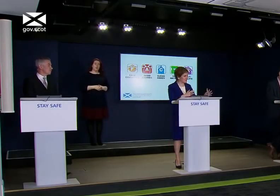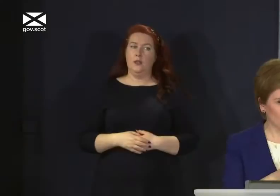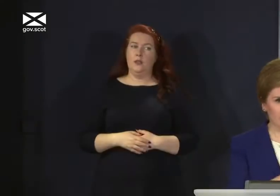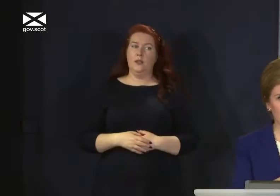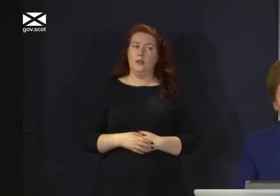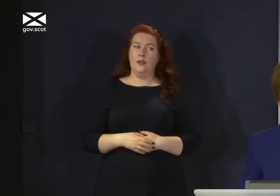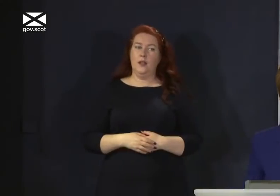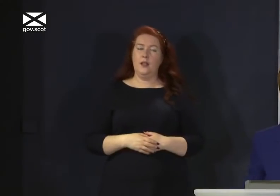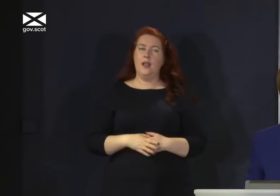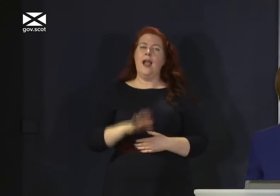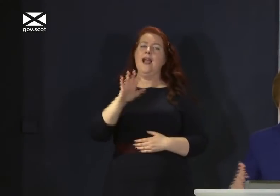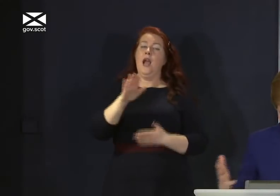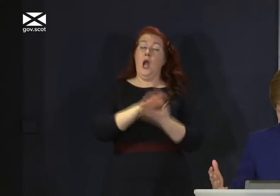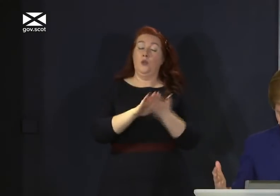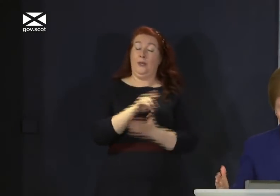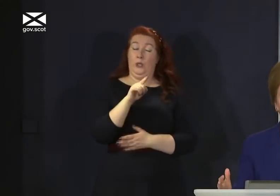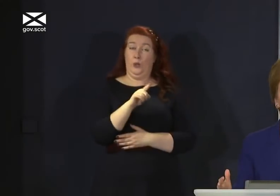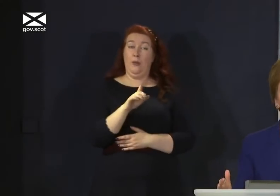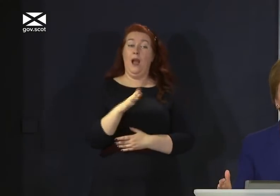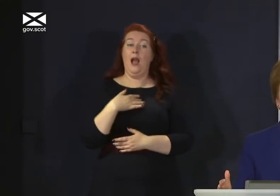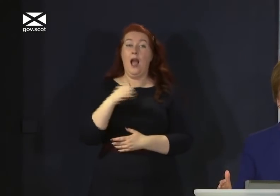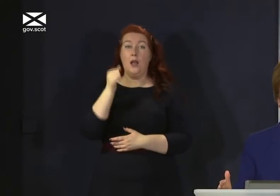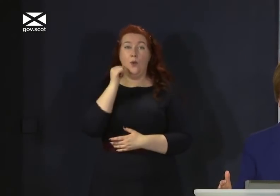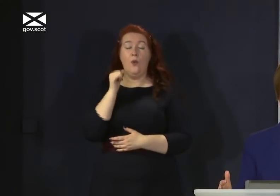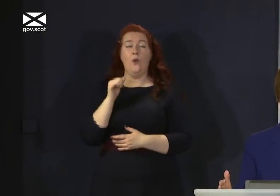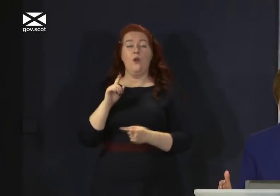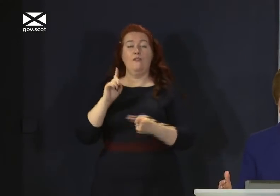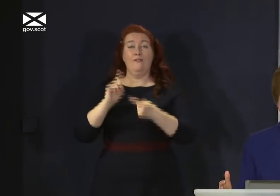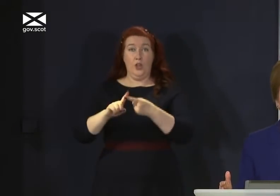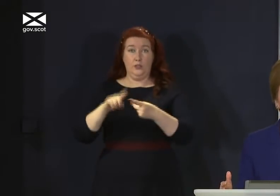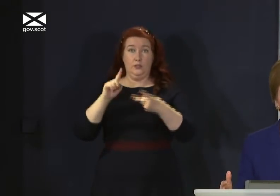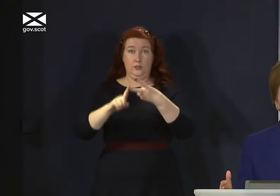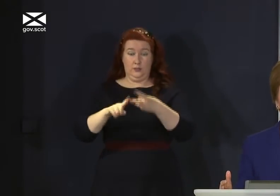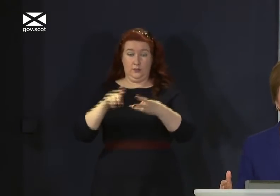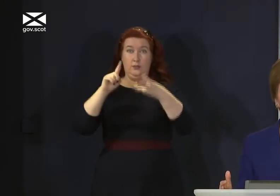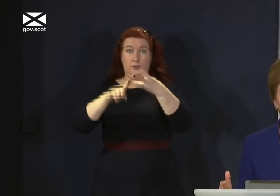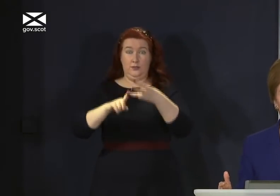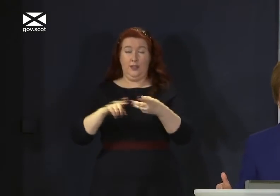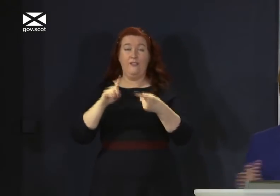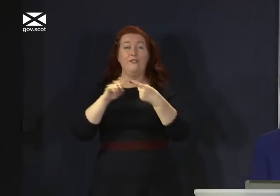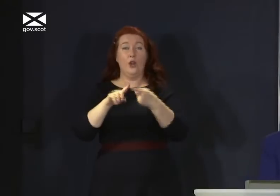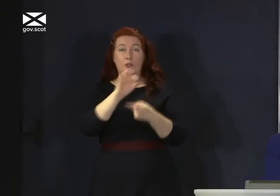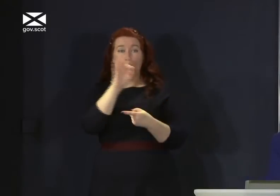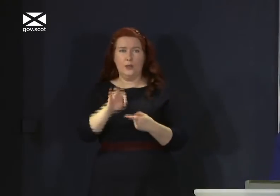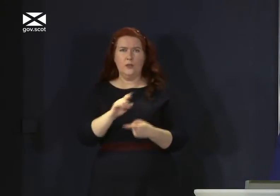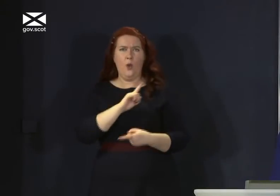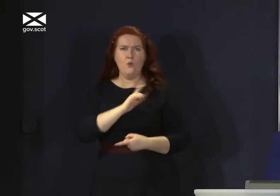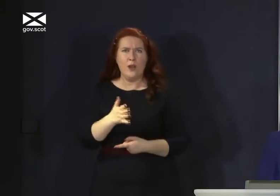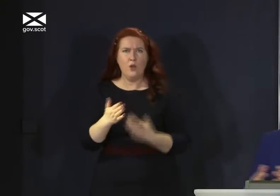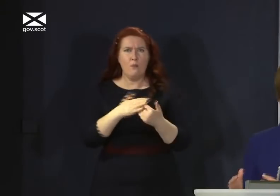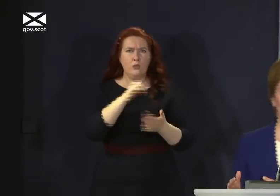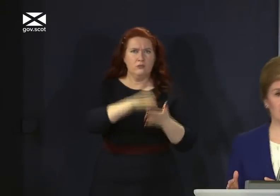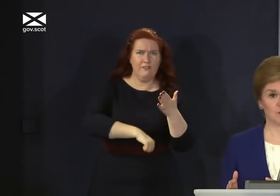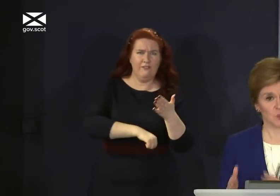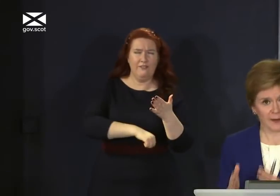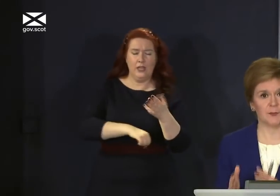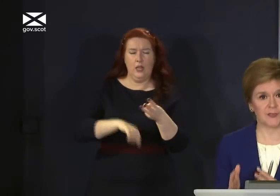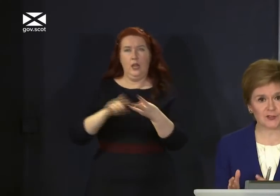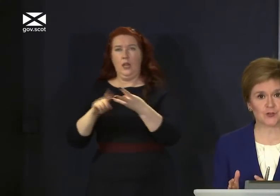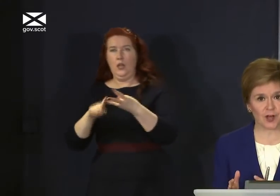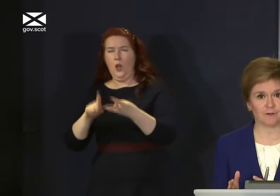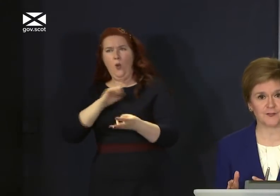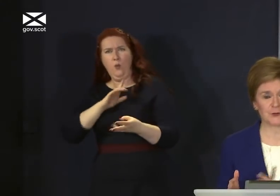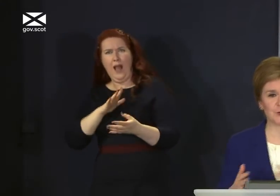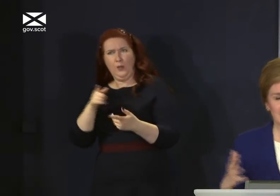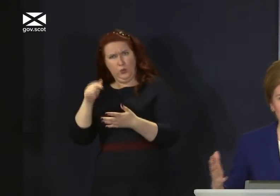I know this is not a comment about you, but just I'm noting that the first couple of questions, the first question there was, why are you not being tougher? And the last question was, why are you